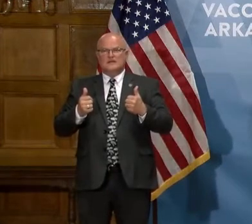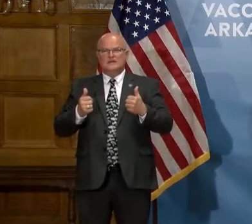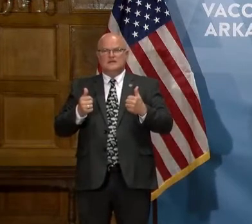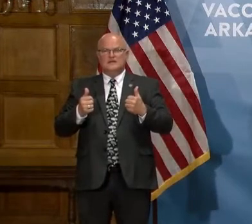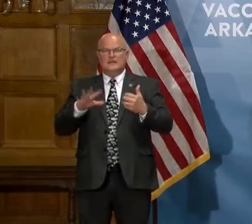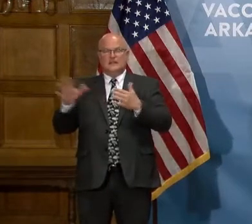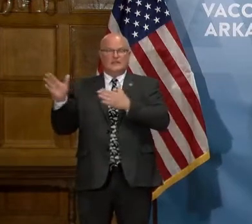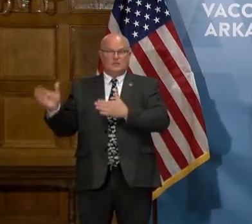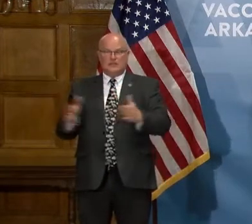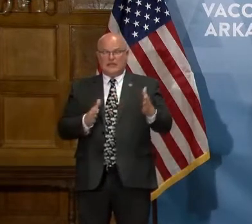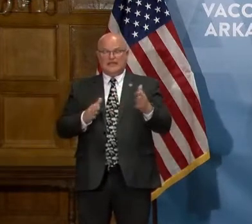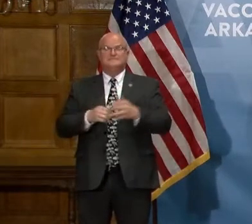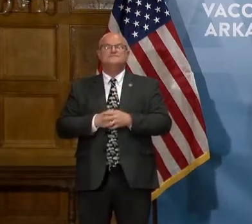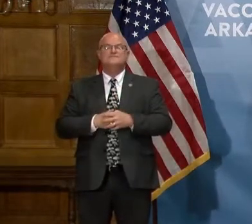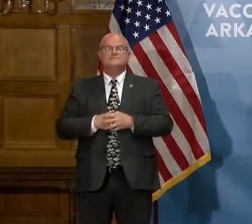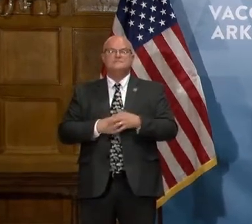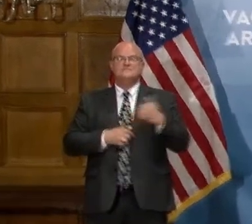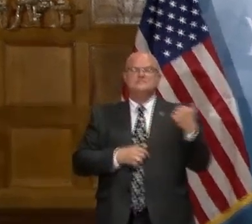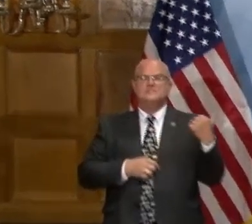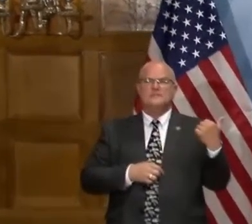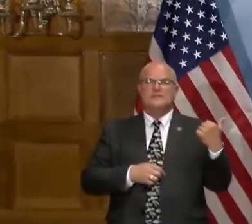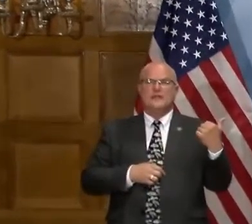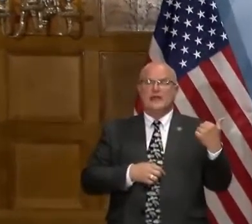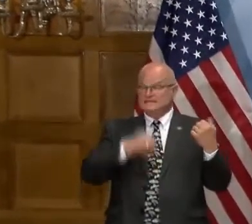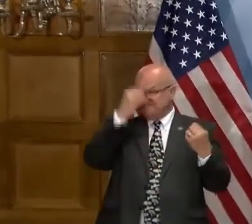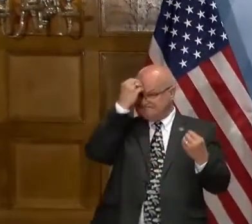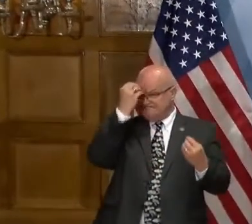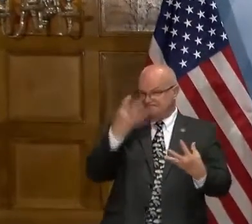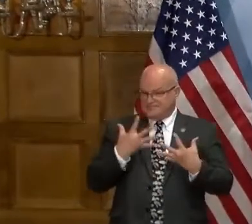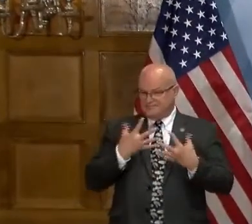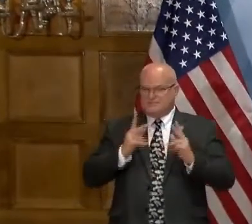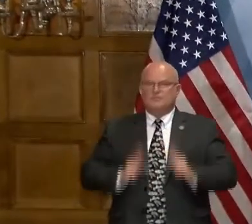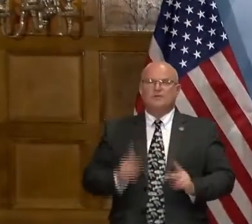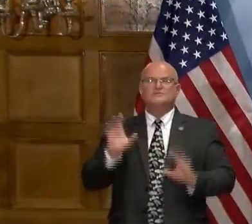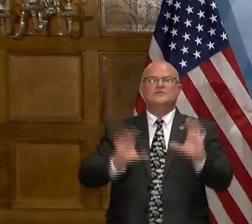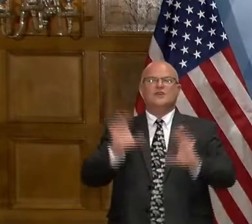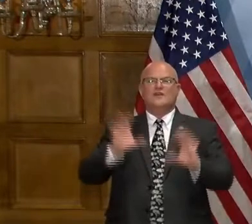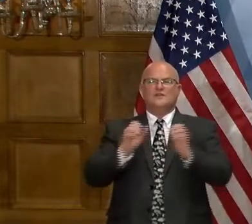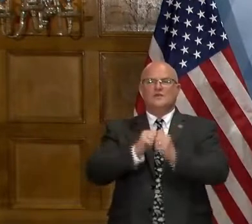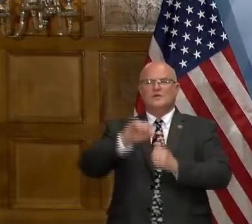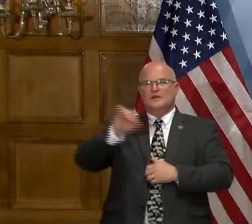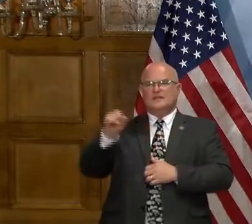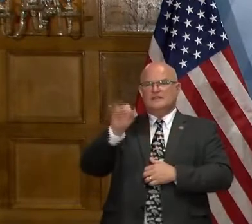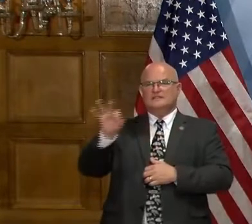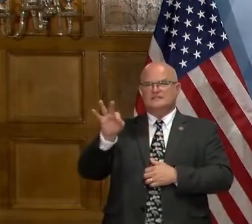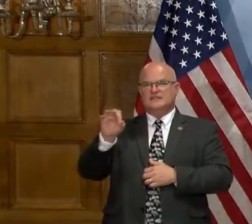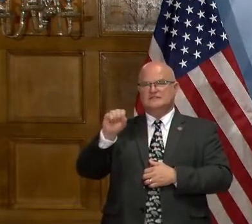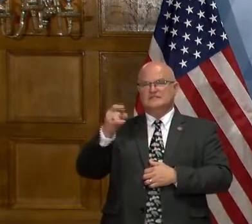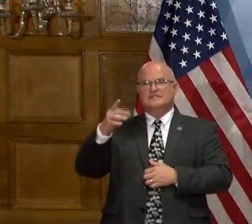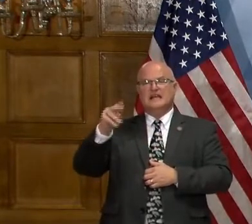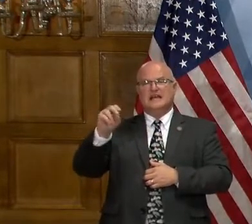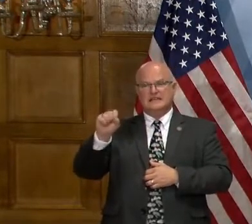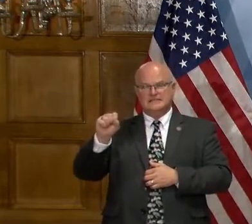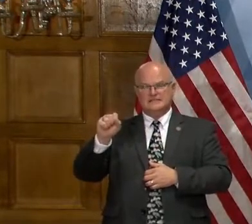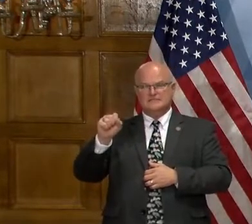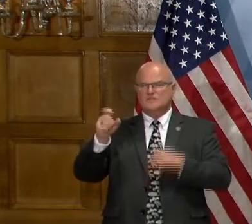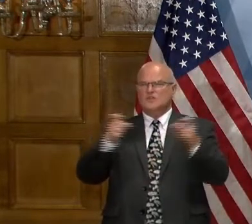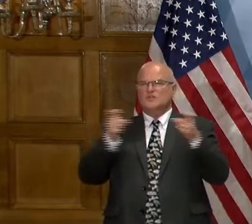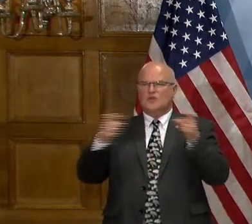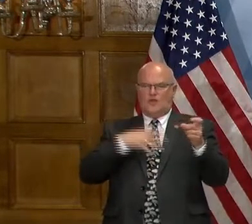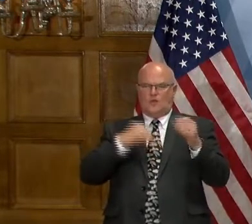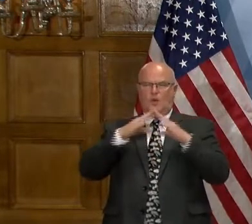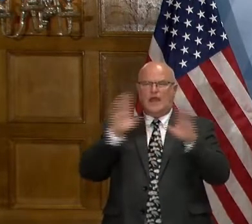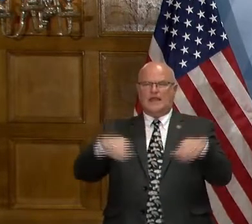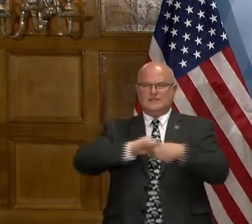strategy? I was briefed on it, had some personal conversations with Jeff Zients, who heads up the White